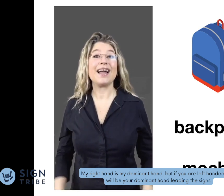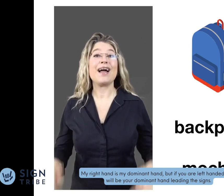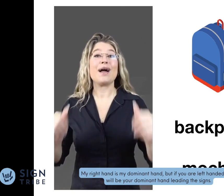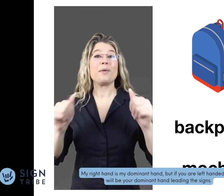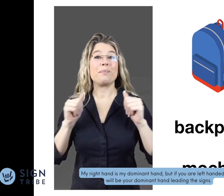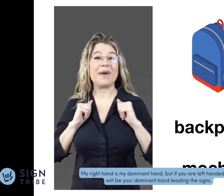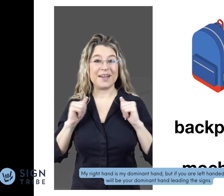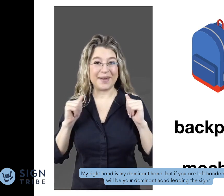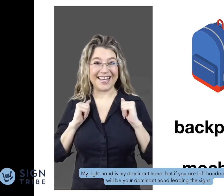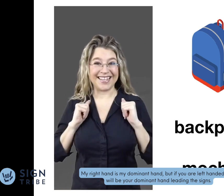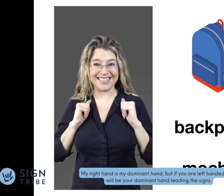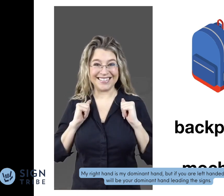Backpack.